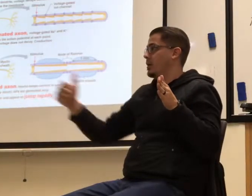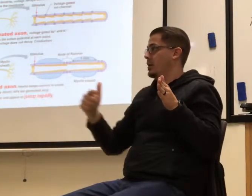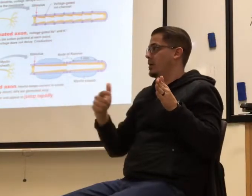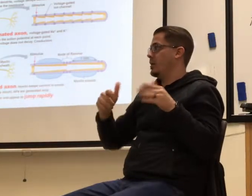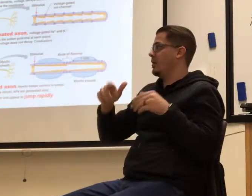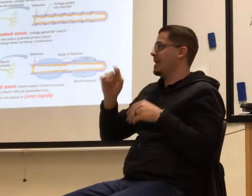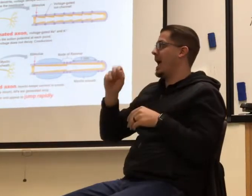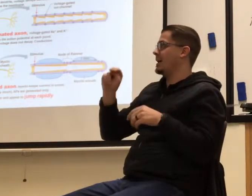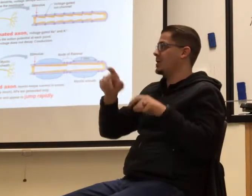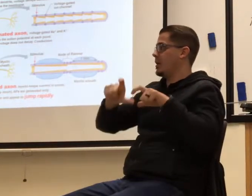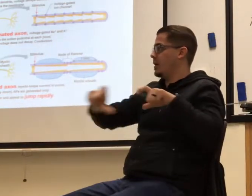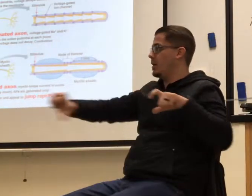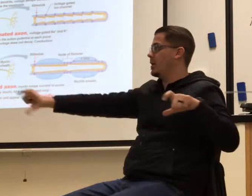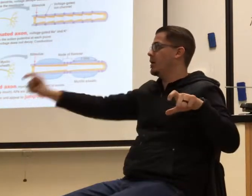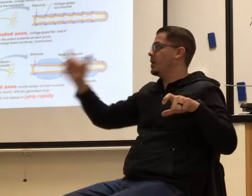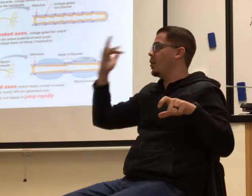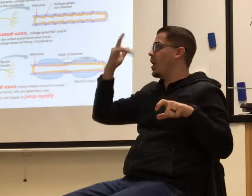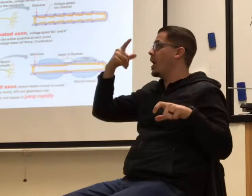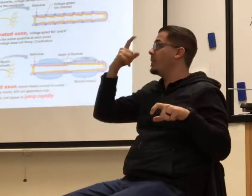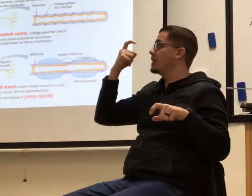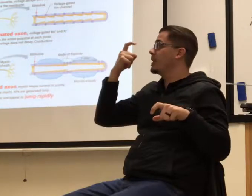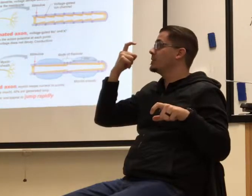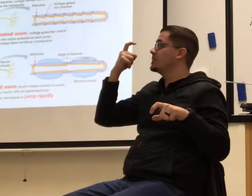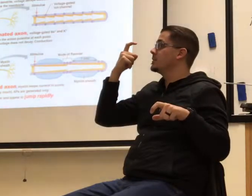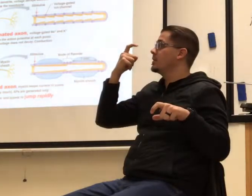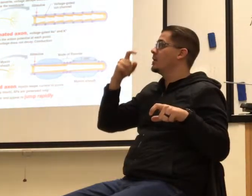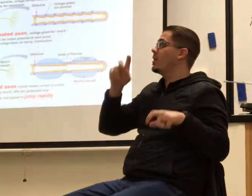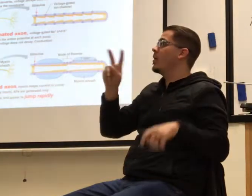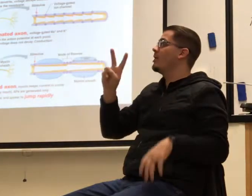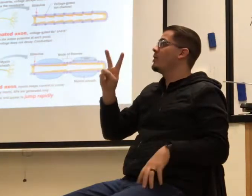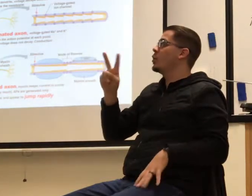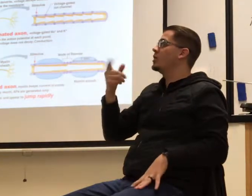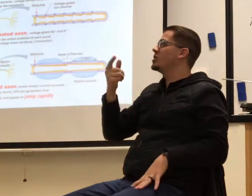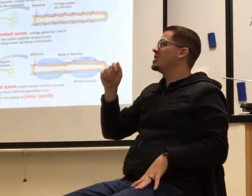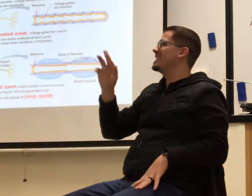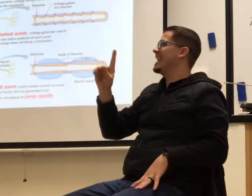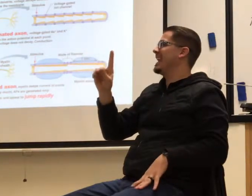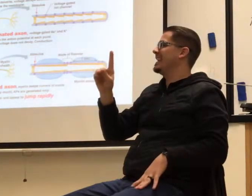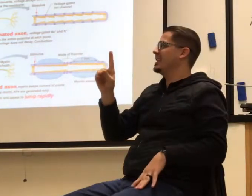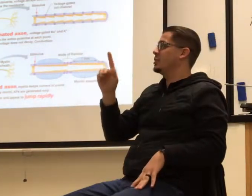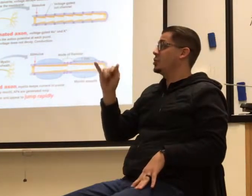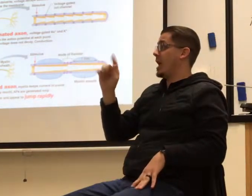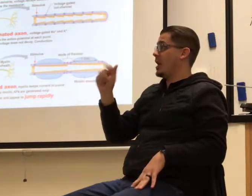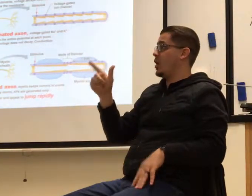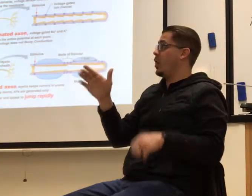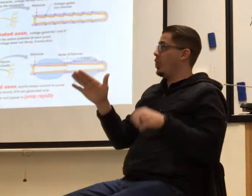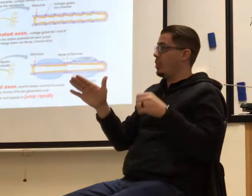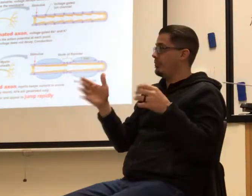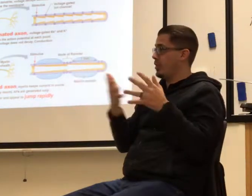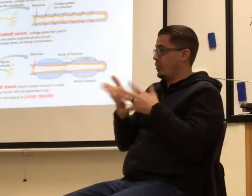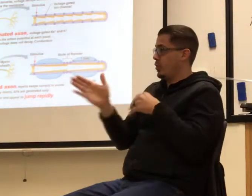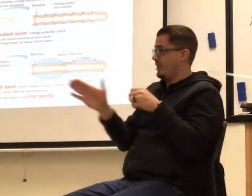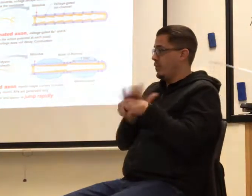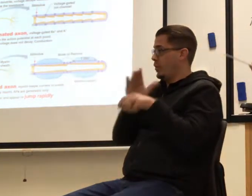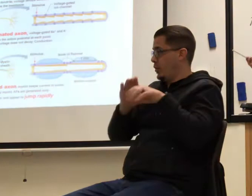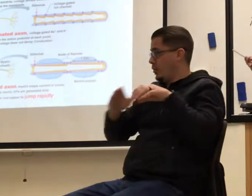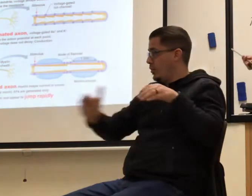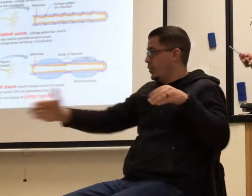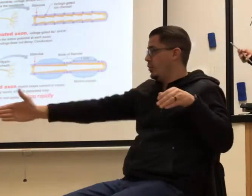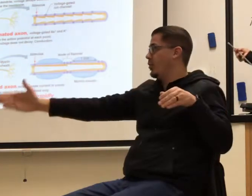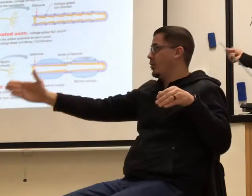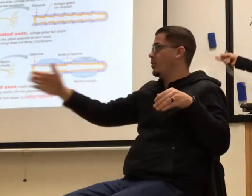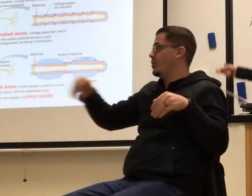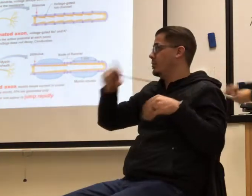of the axon because there are voltage-gated channels throughout its length. Okay? Look at the top graph